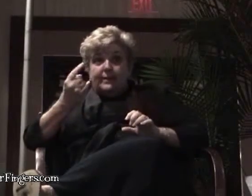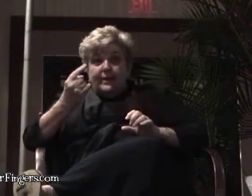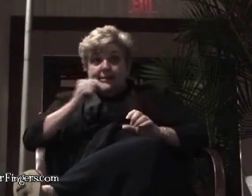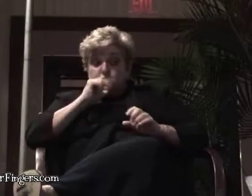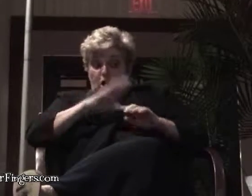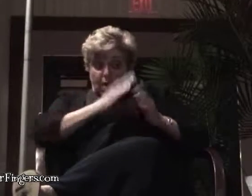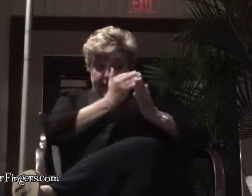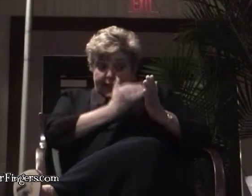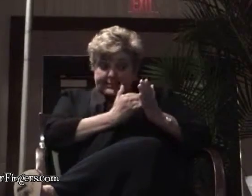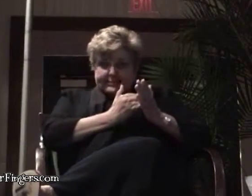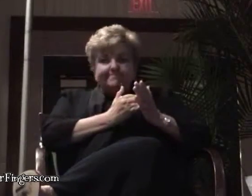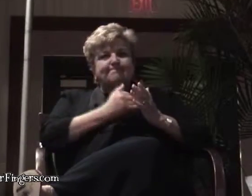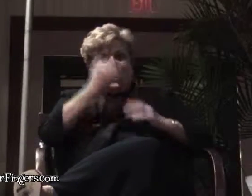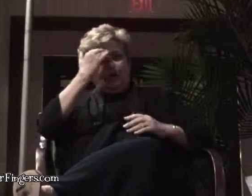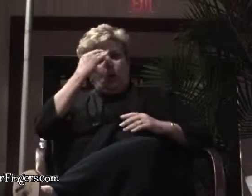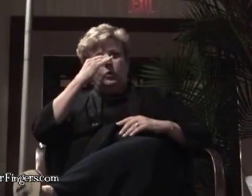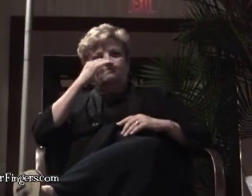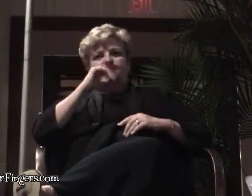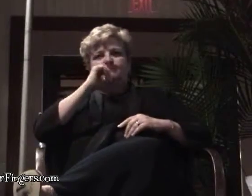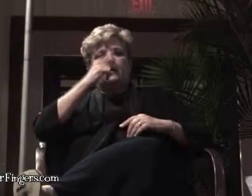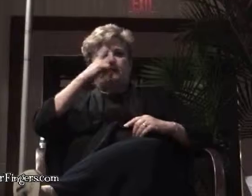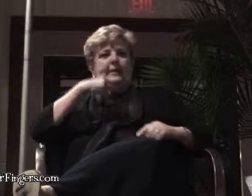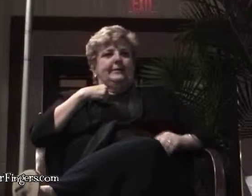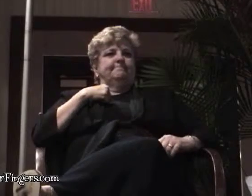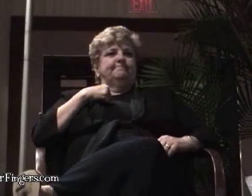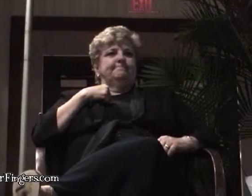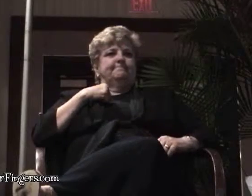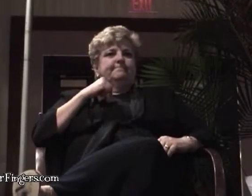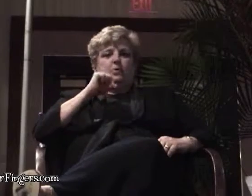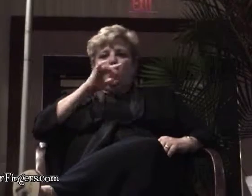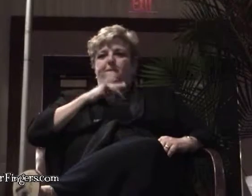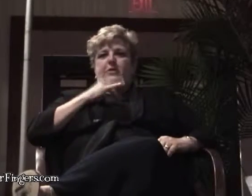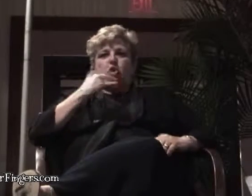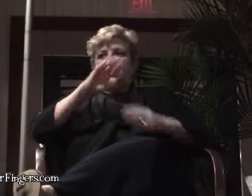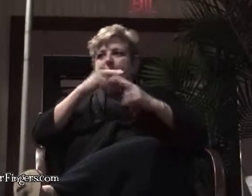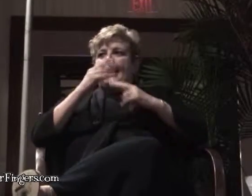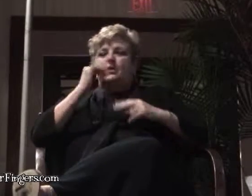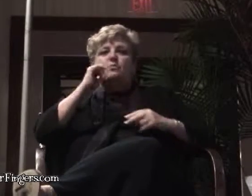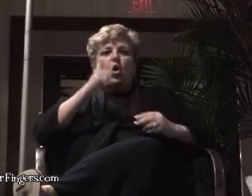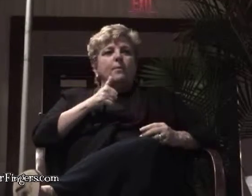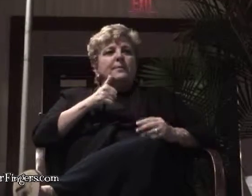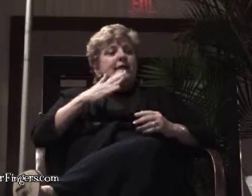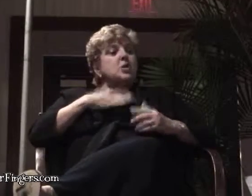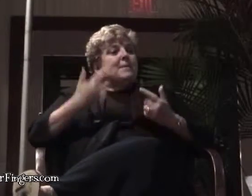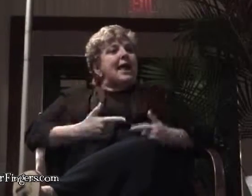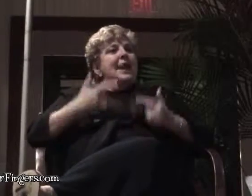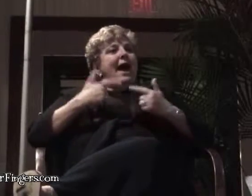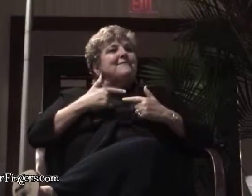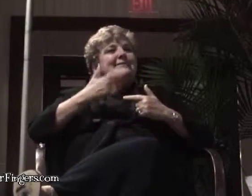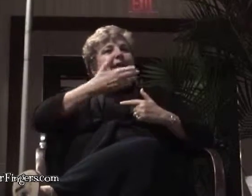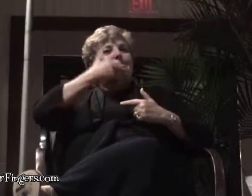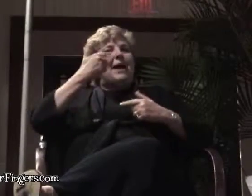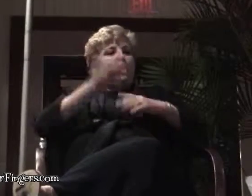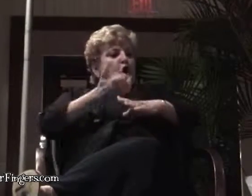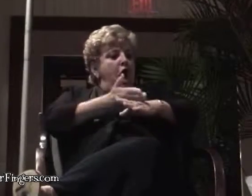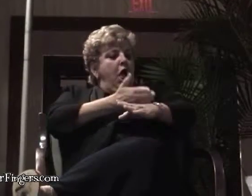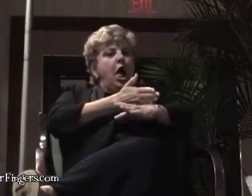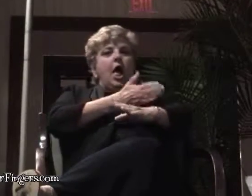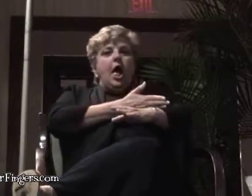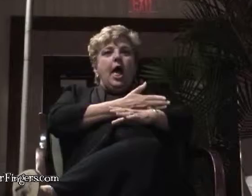Because I know that it's not going to be my benefit. So my life just keeps getting better. I get information, but as I'm getting this information, things are happening too.